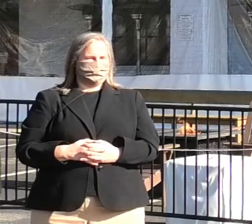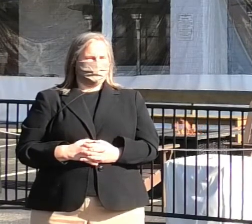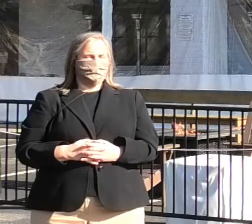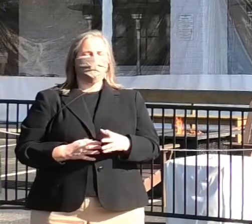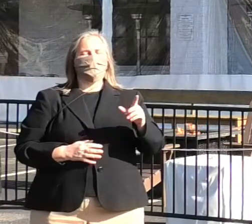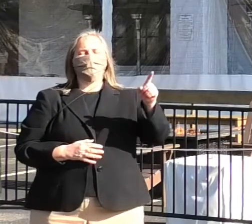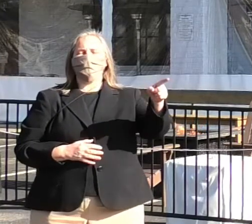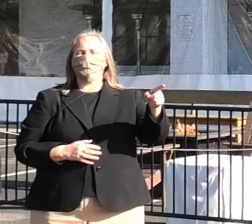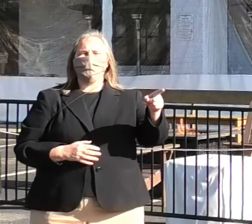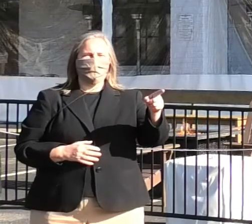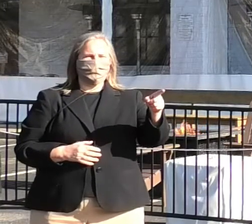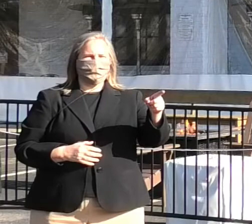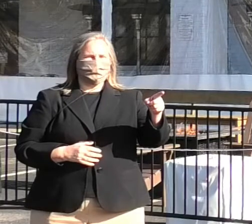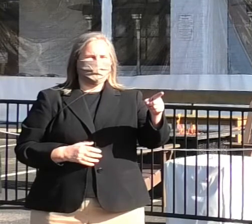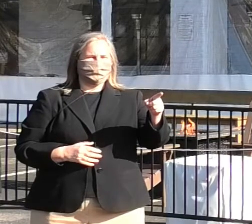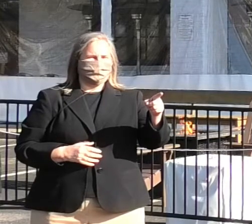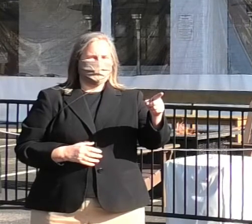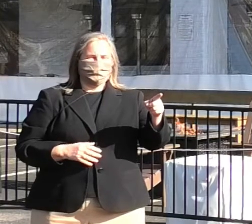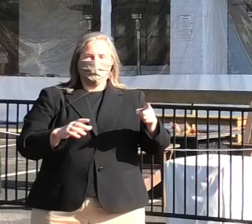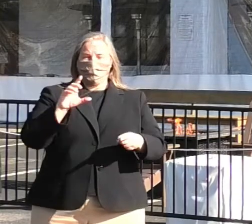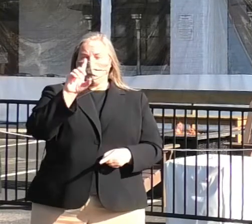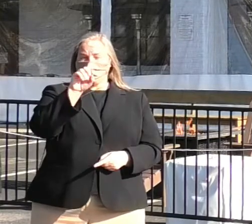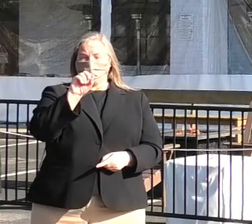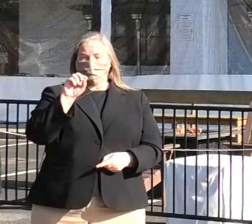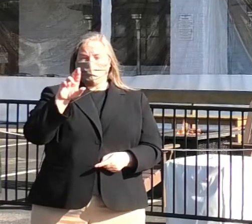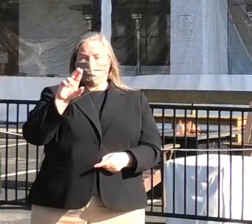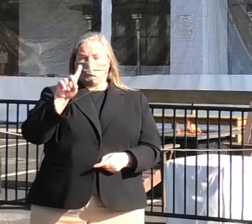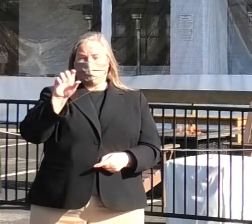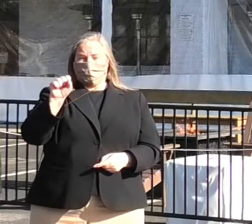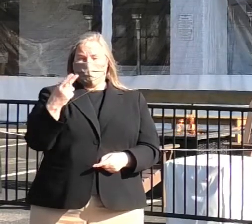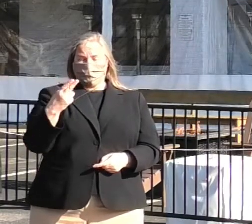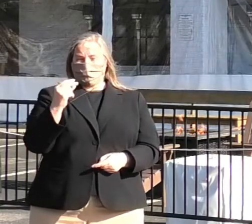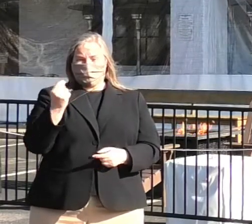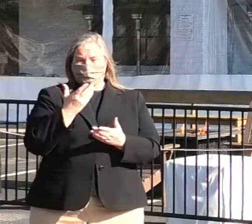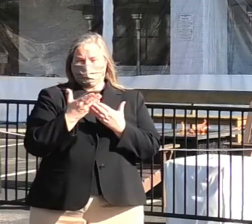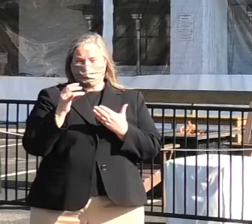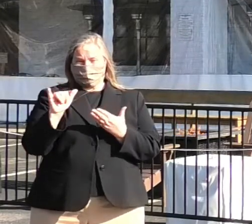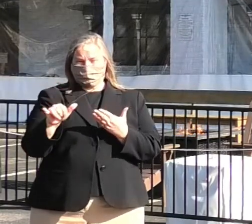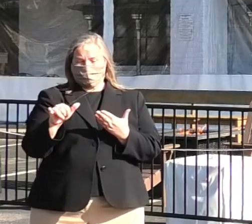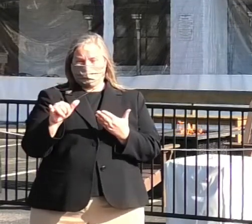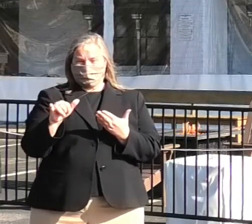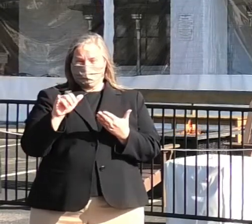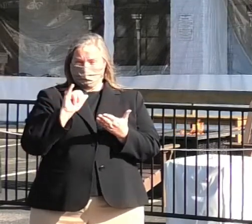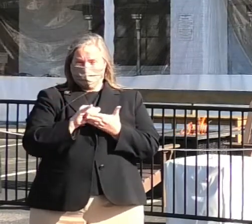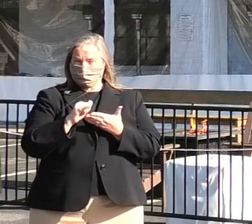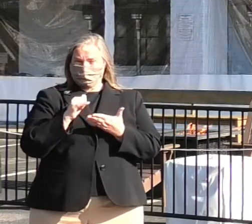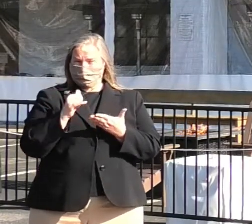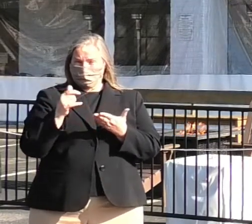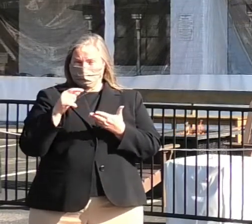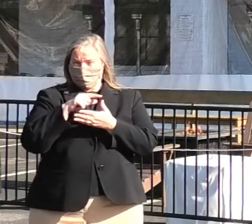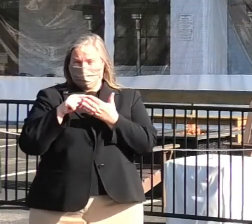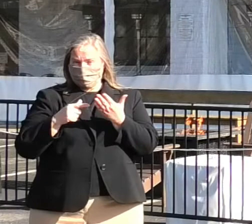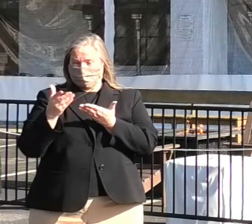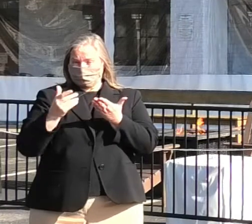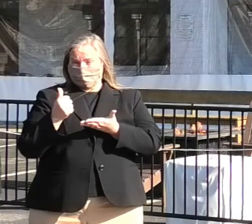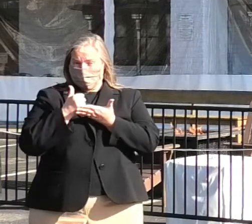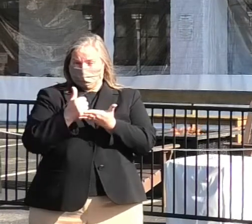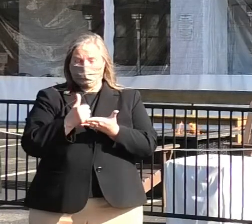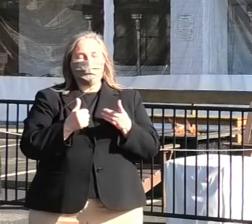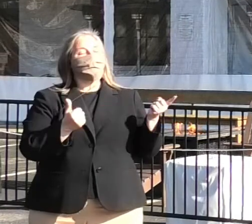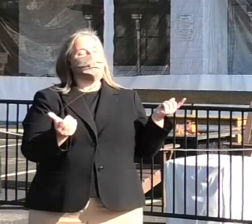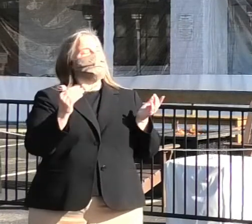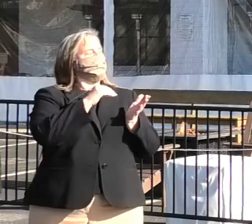Is DoorDash and things like that, are those helpful? So the question